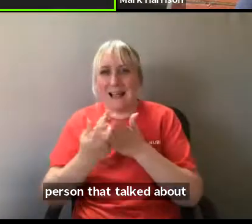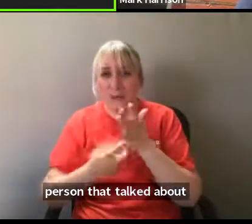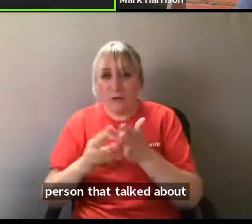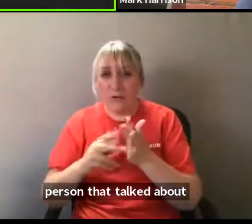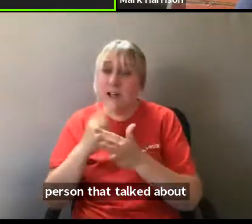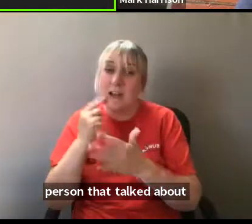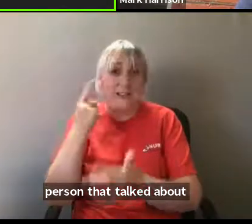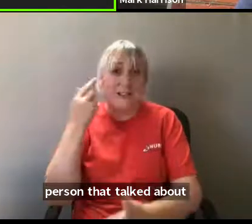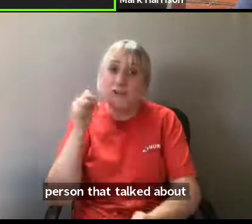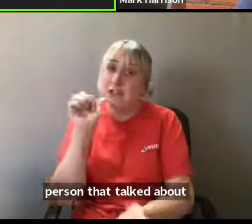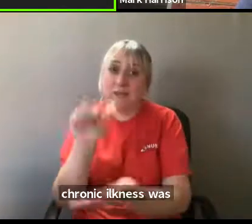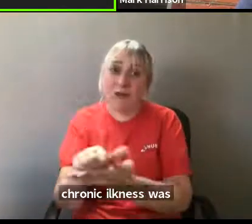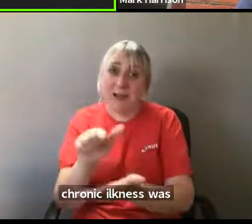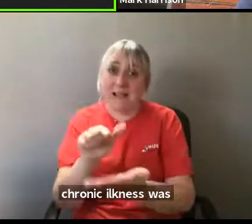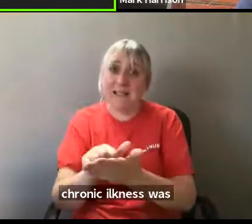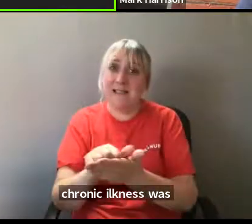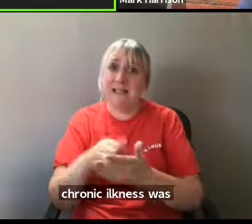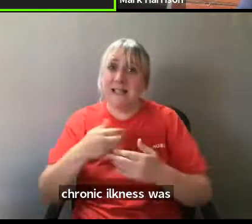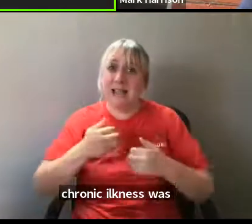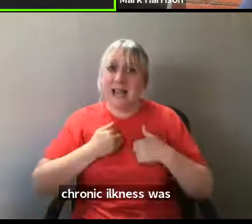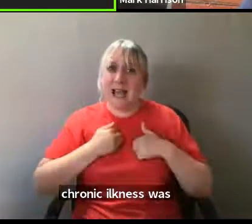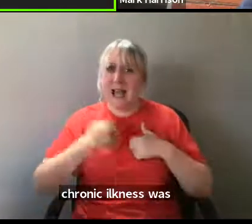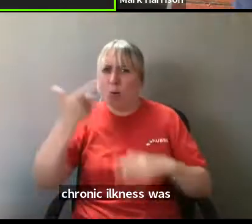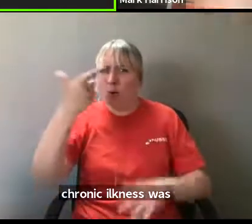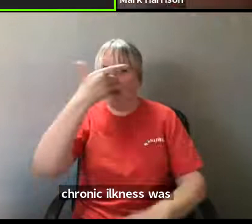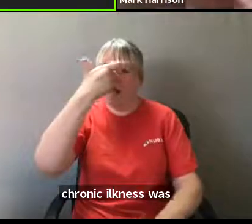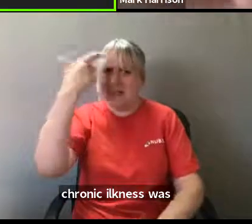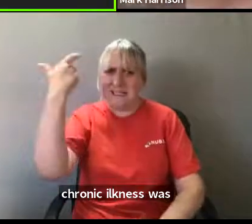our understanding to